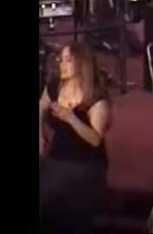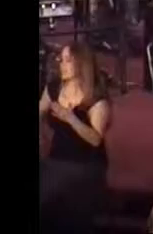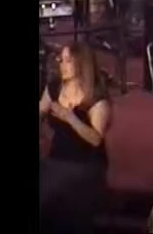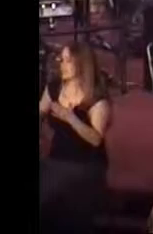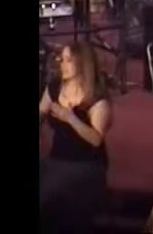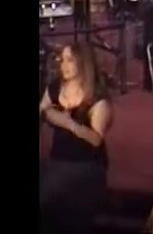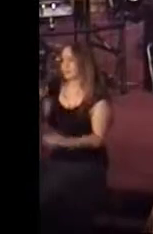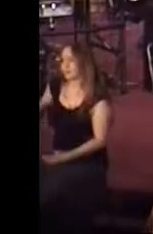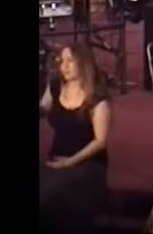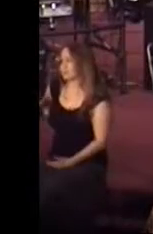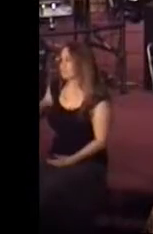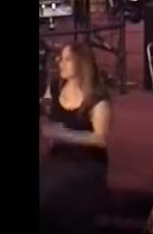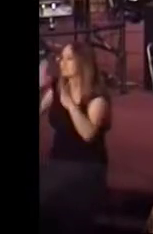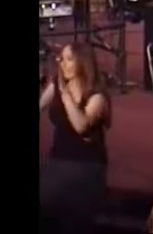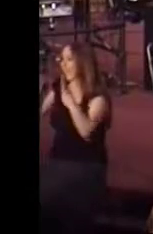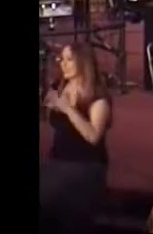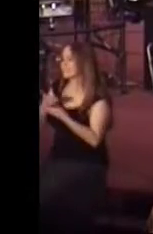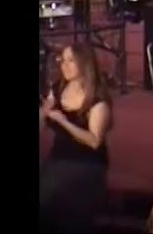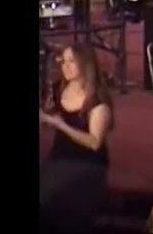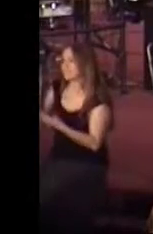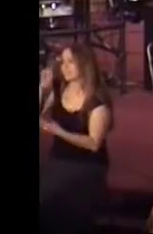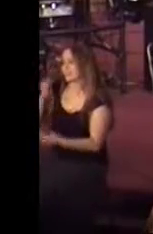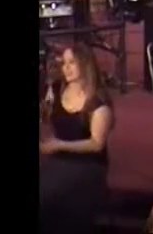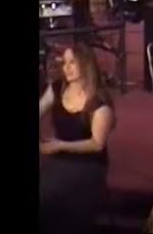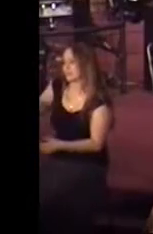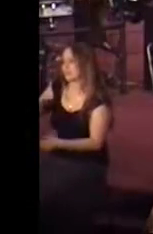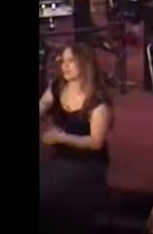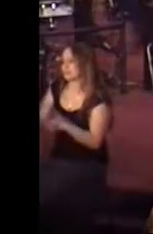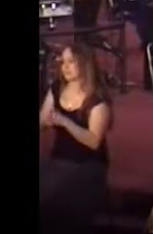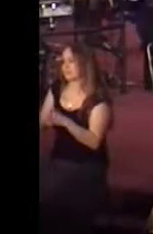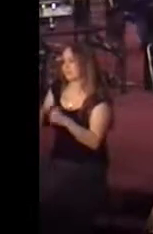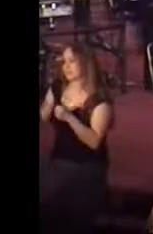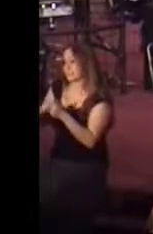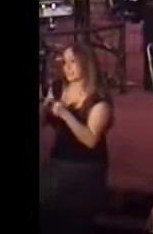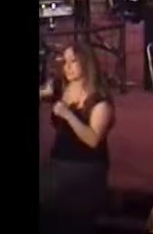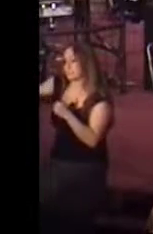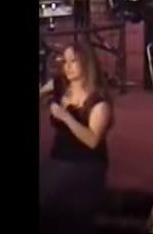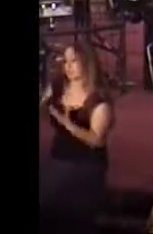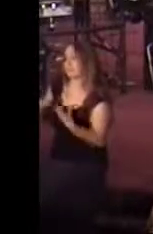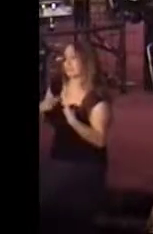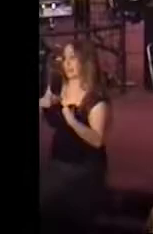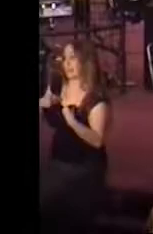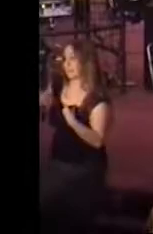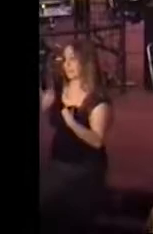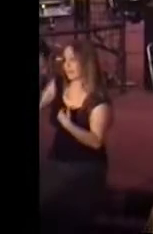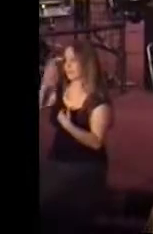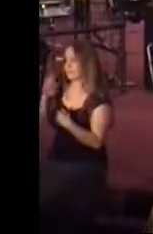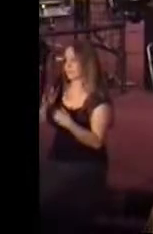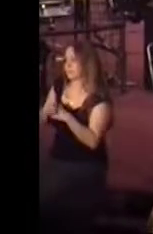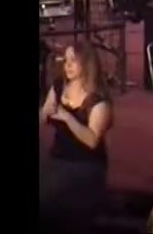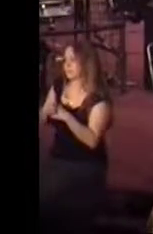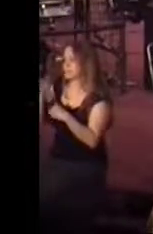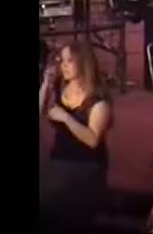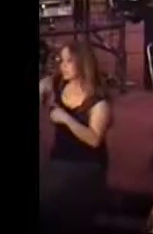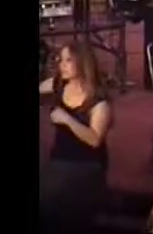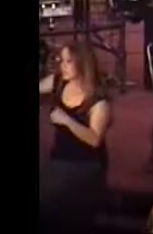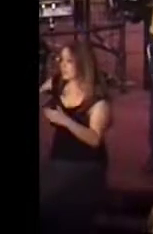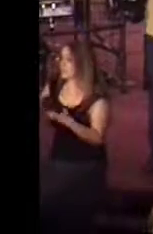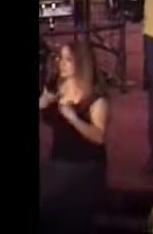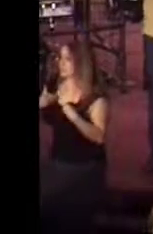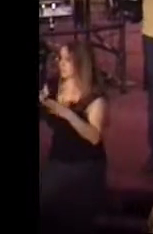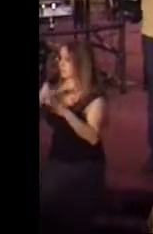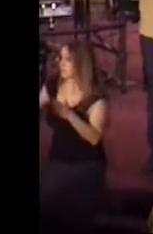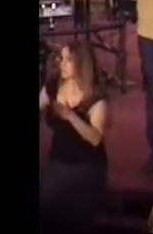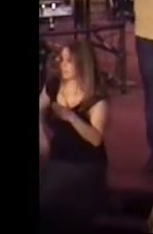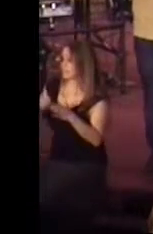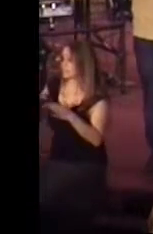he's got some awesome stuff for you. And I challenge you to accept him. If you're somebody who has accepted Christ and he is your Lord